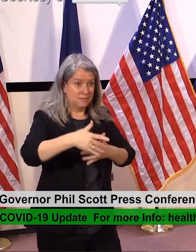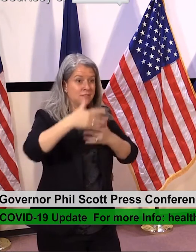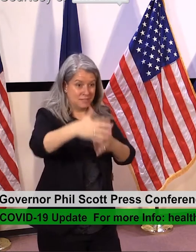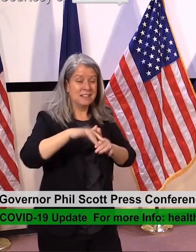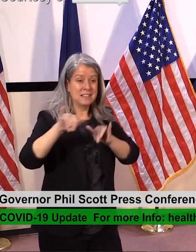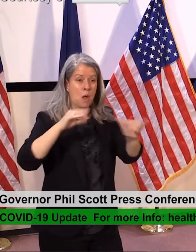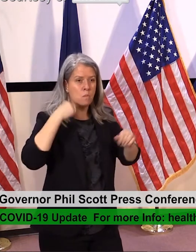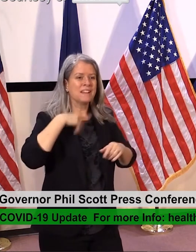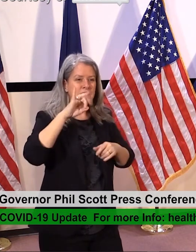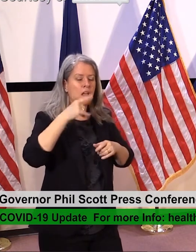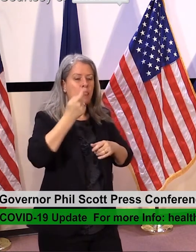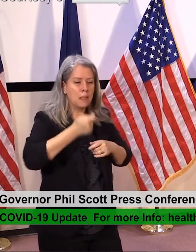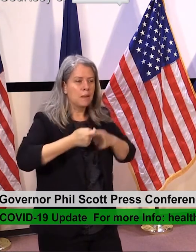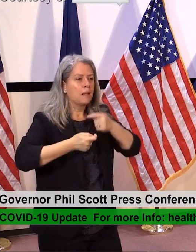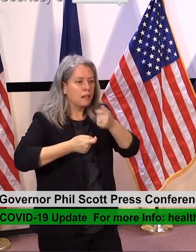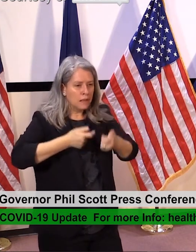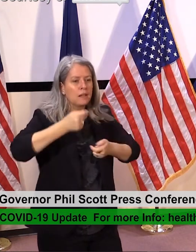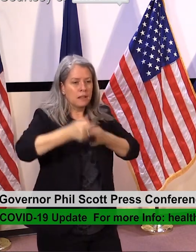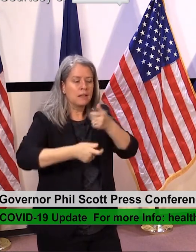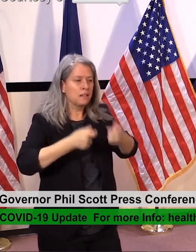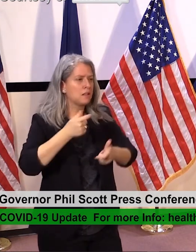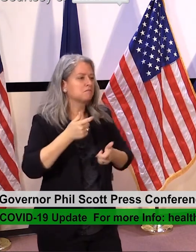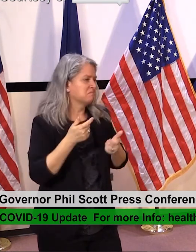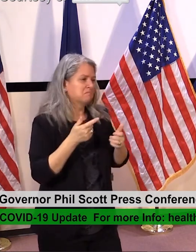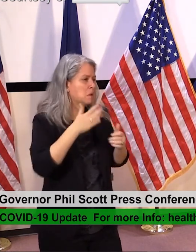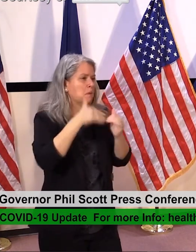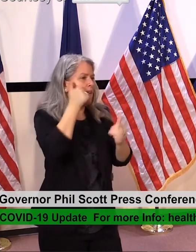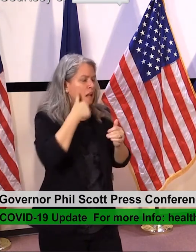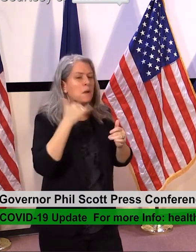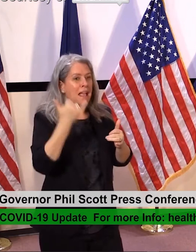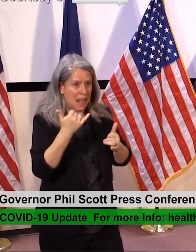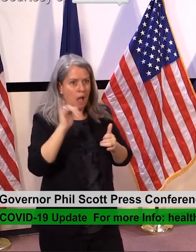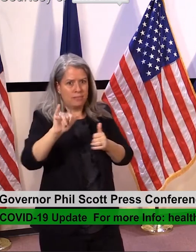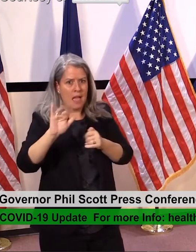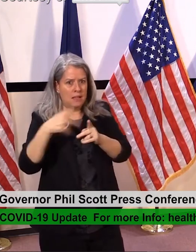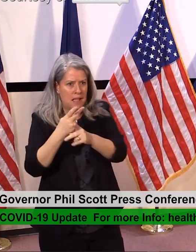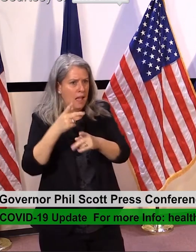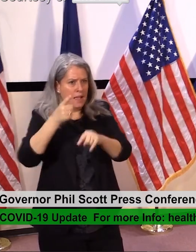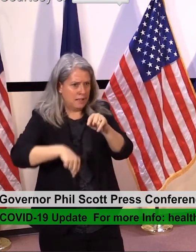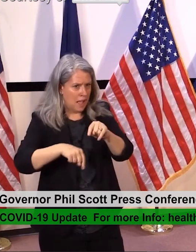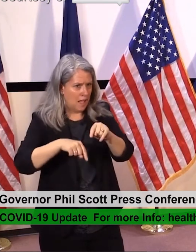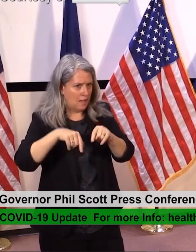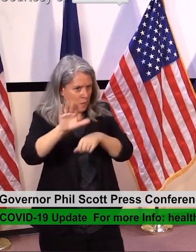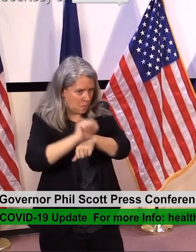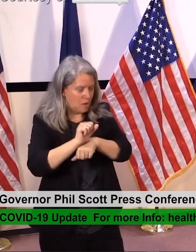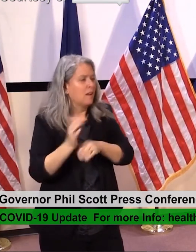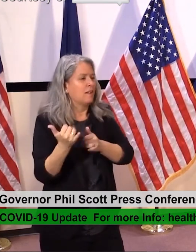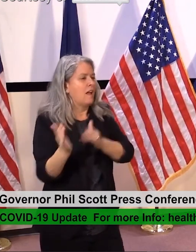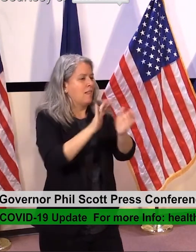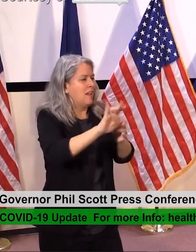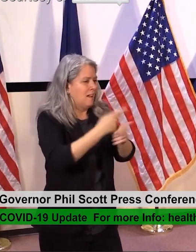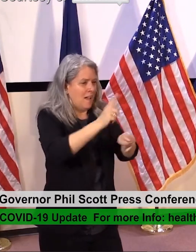Vermonters, we continue to do that on almost a daily basis. So we'll unwind in the